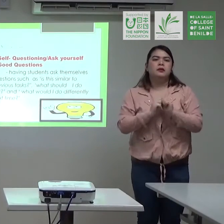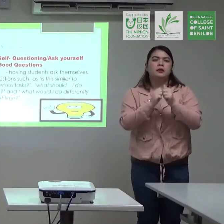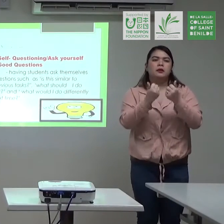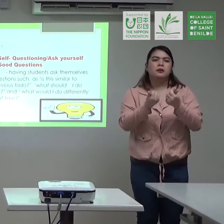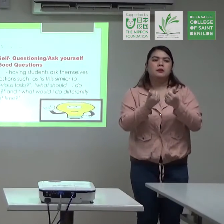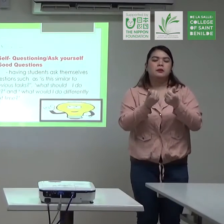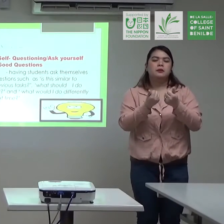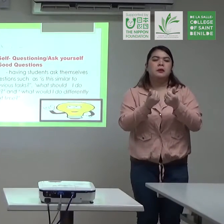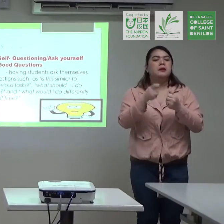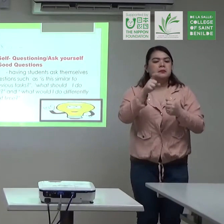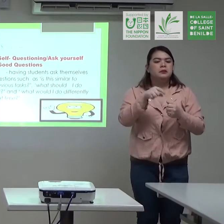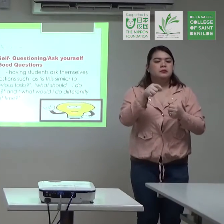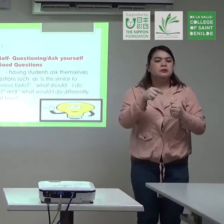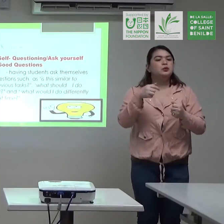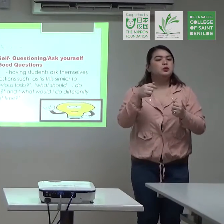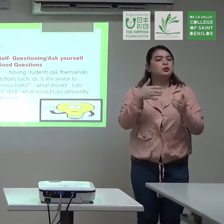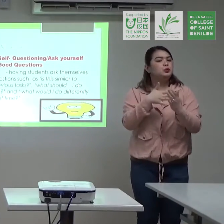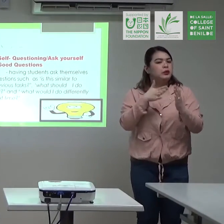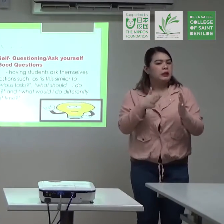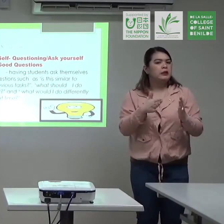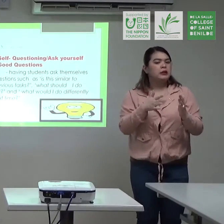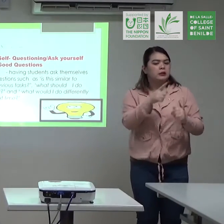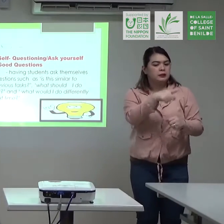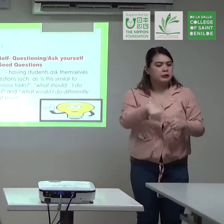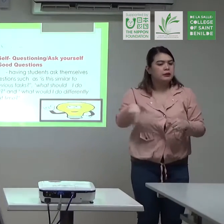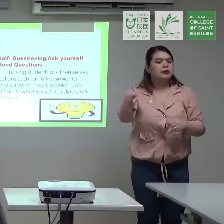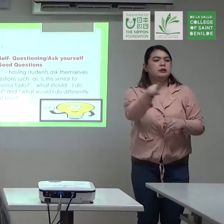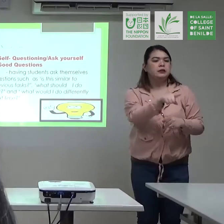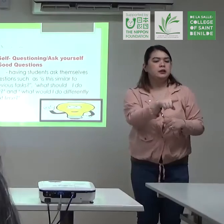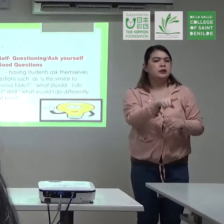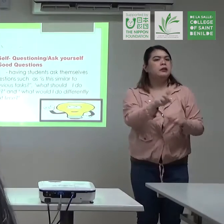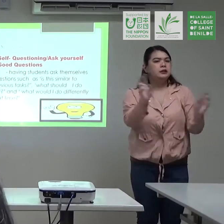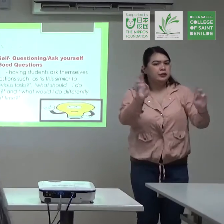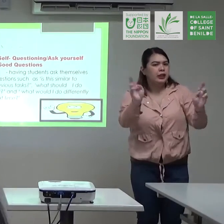the learner should be able to ask